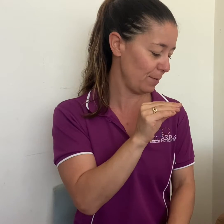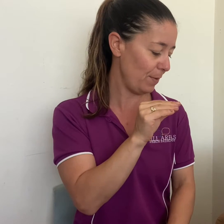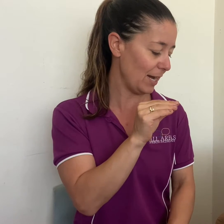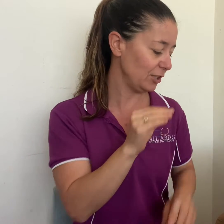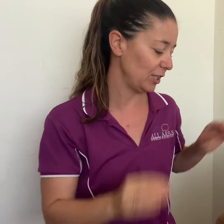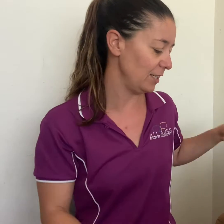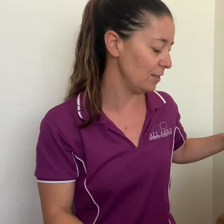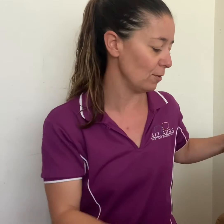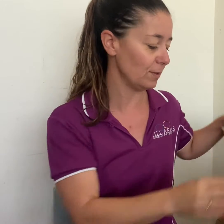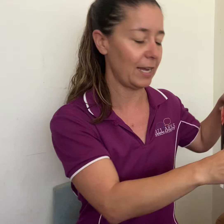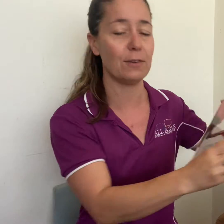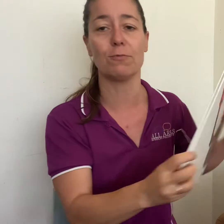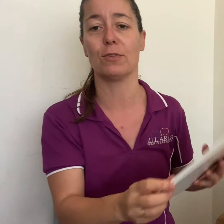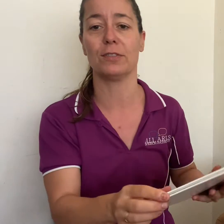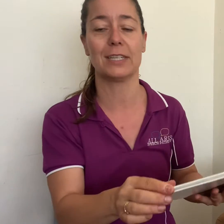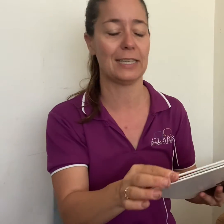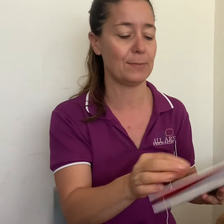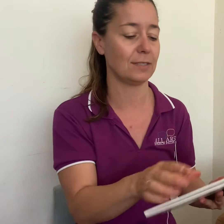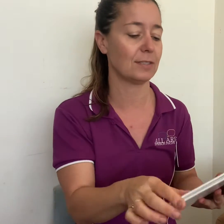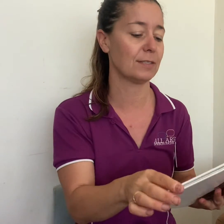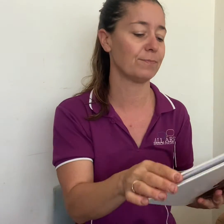by Sheena Knowles and Rod Clement.